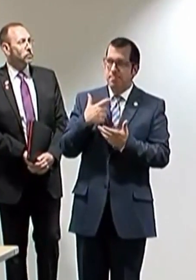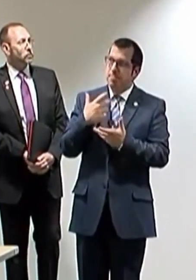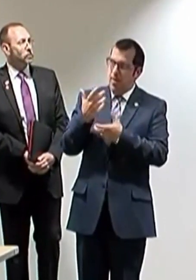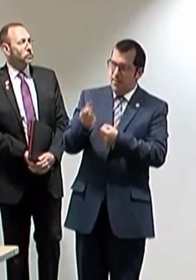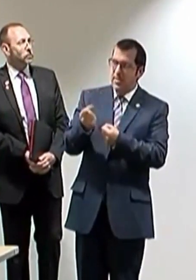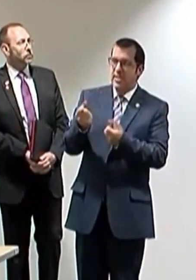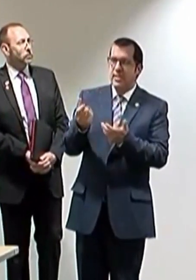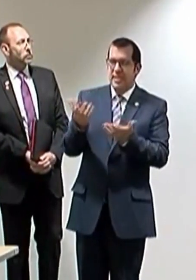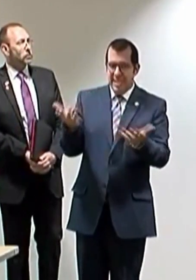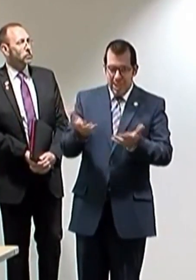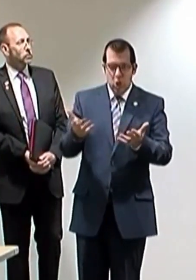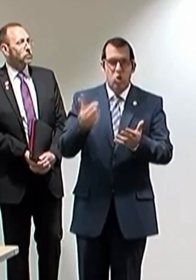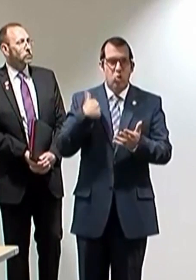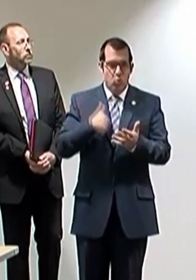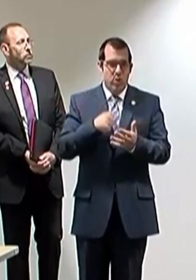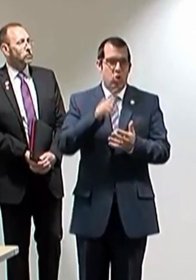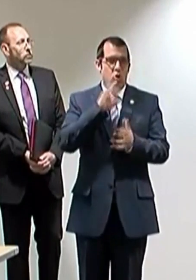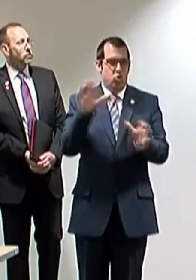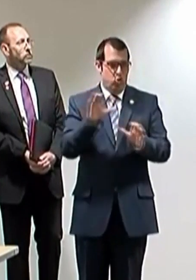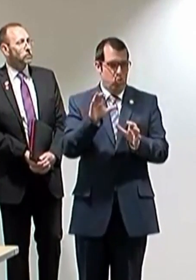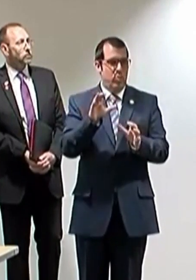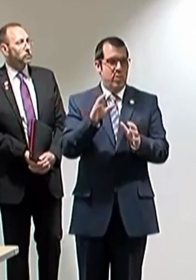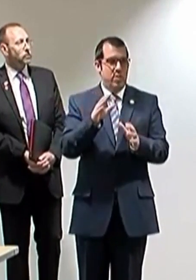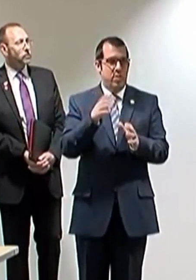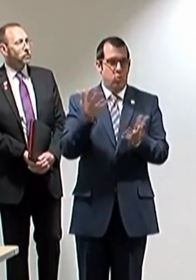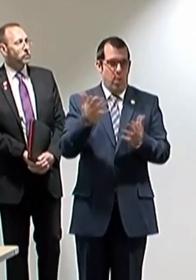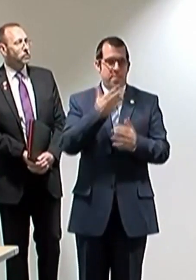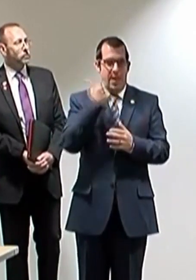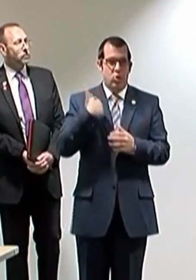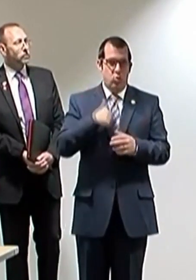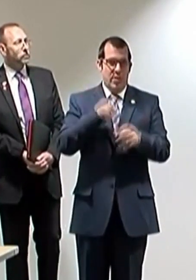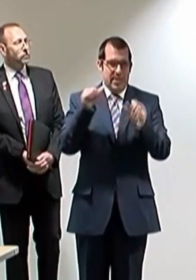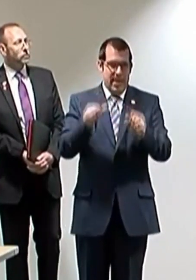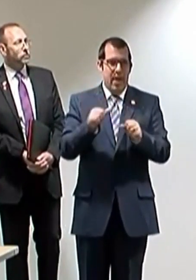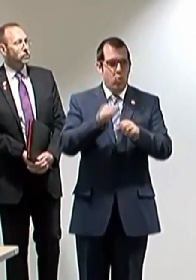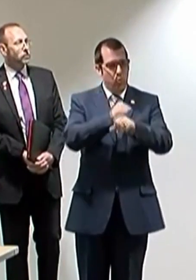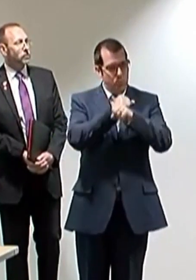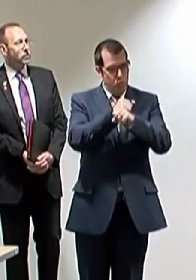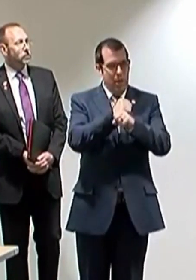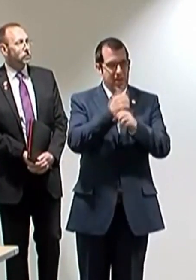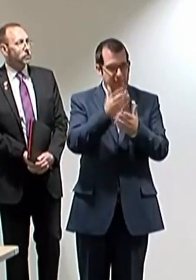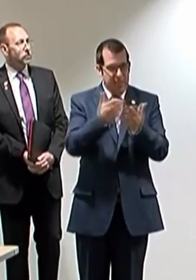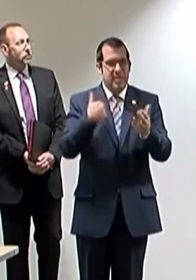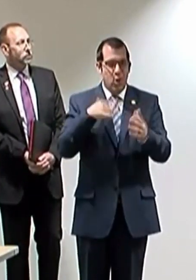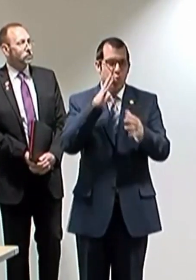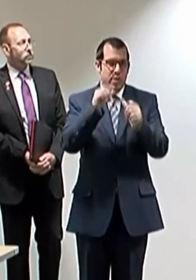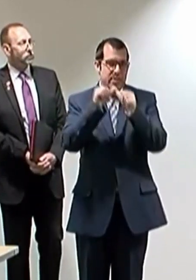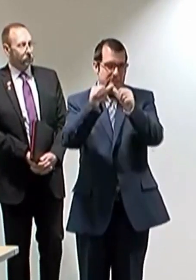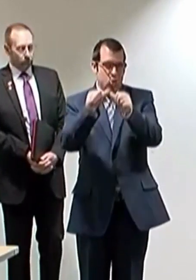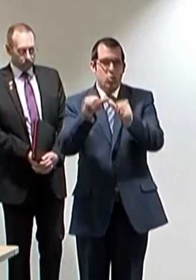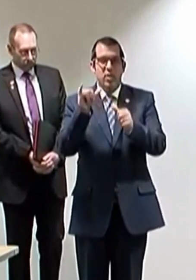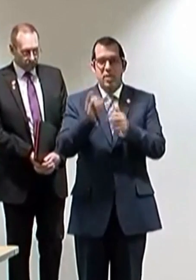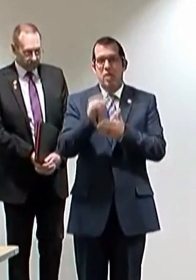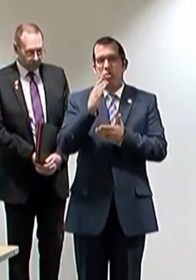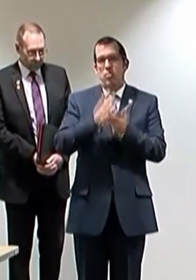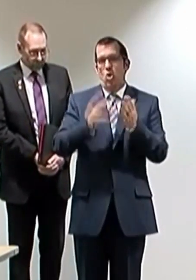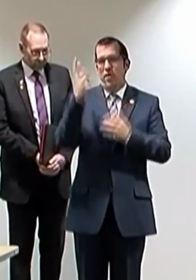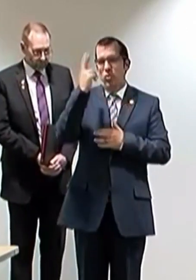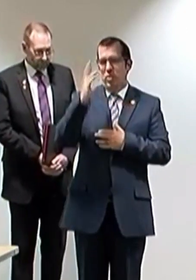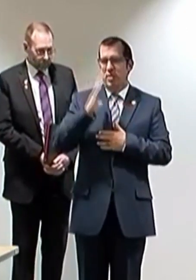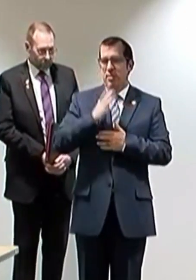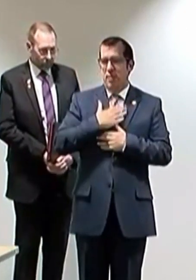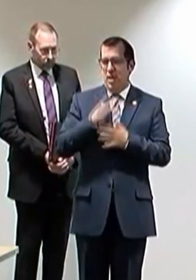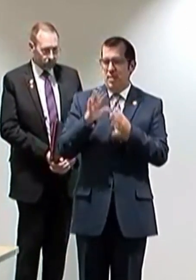in Arkansas doing exactly that with the right protective measures, and will continue to do so. And that's part of the reason for my